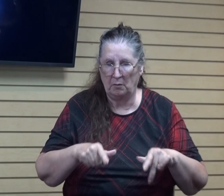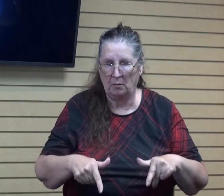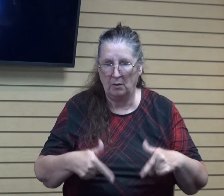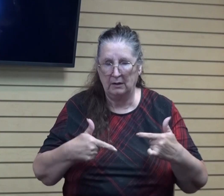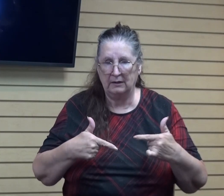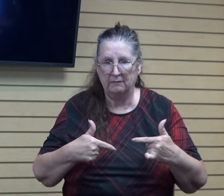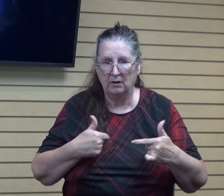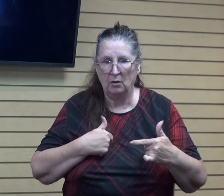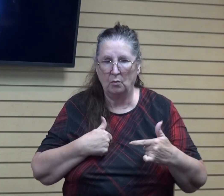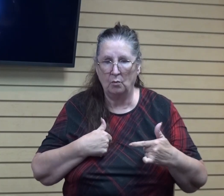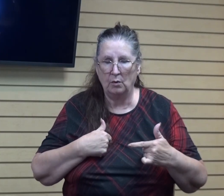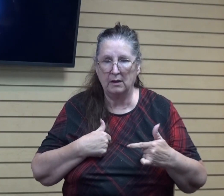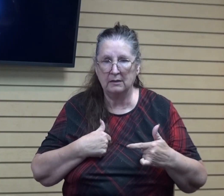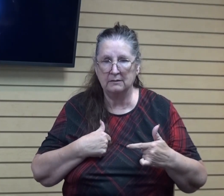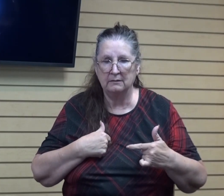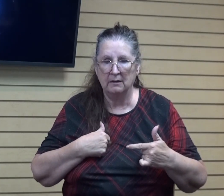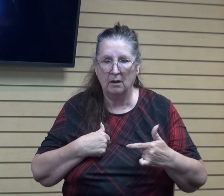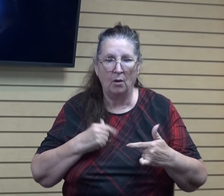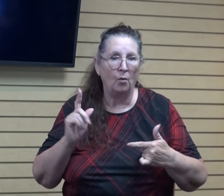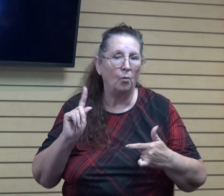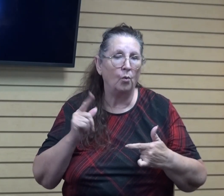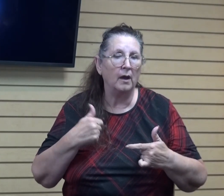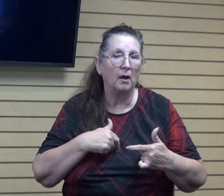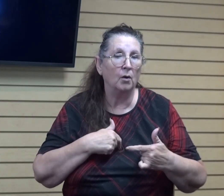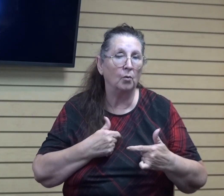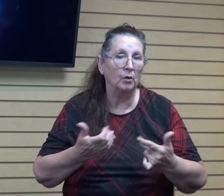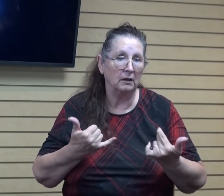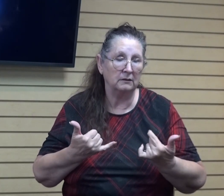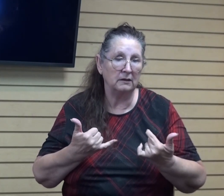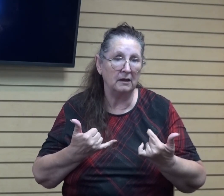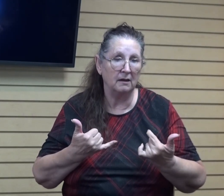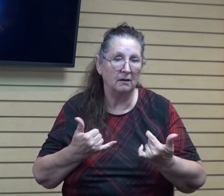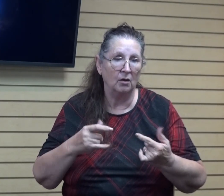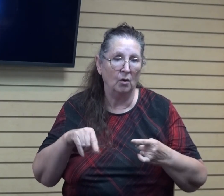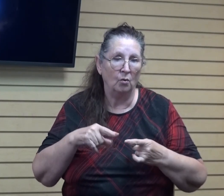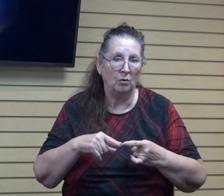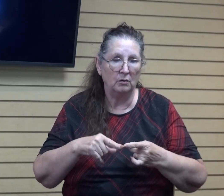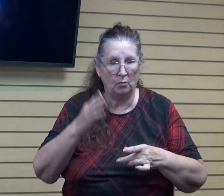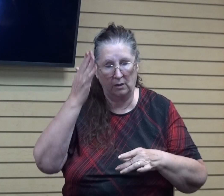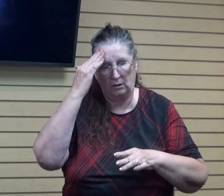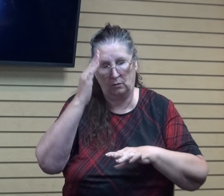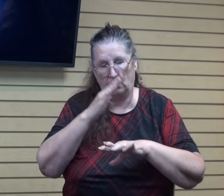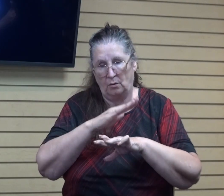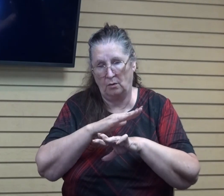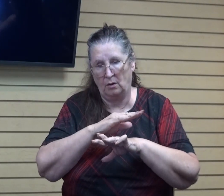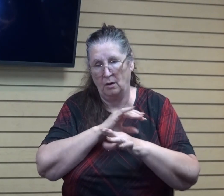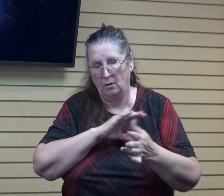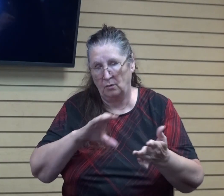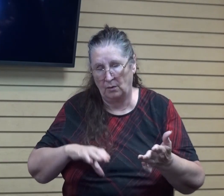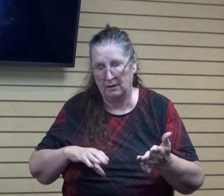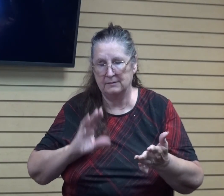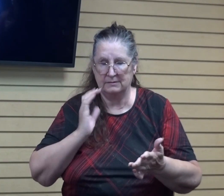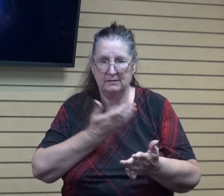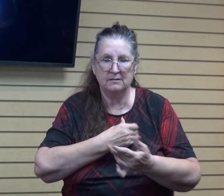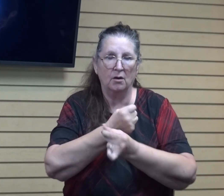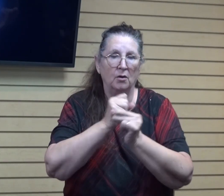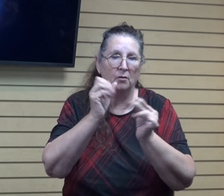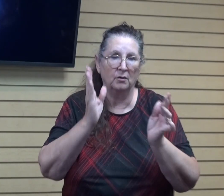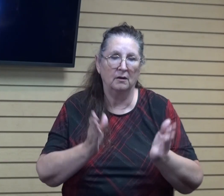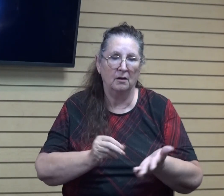it is where we find ourselves today when we come to know Christ as Redeemer. We have come to know Christ